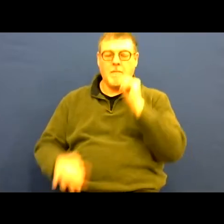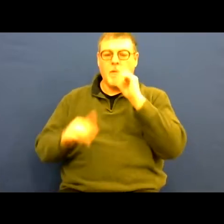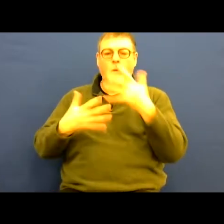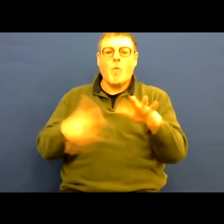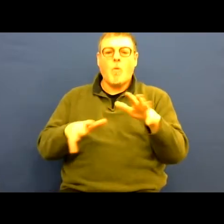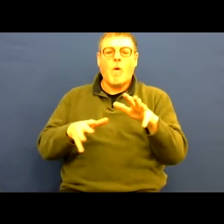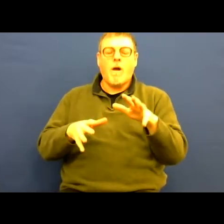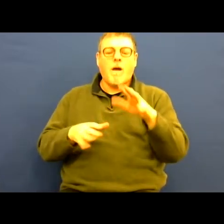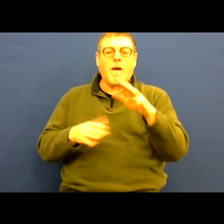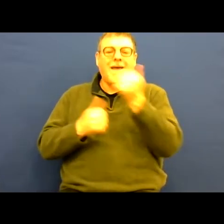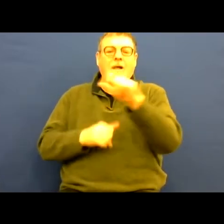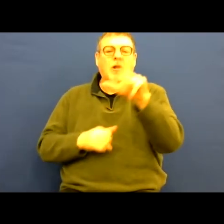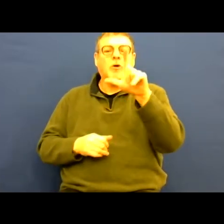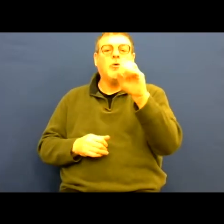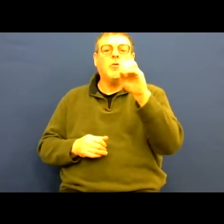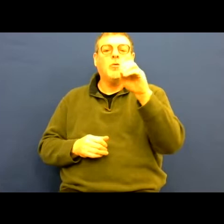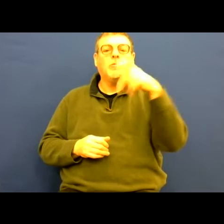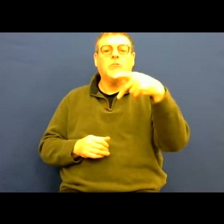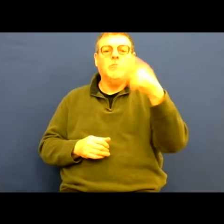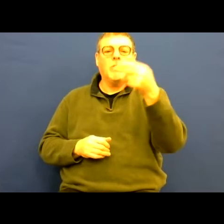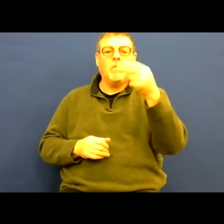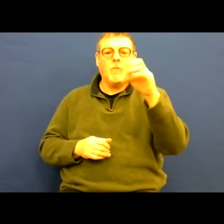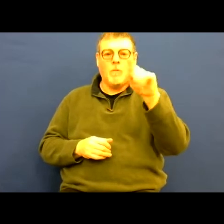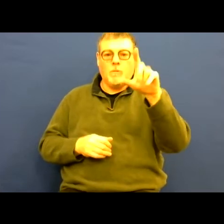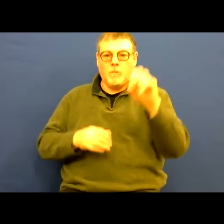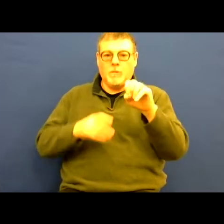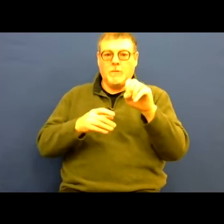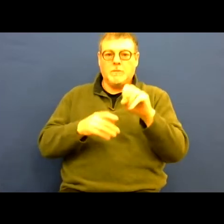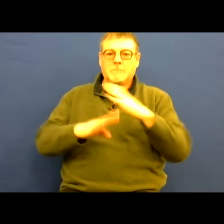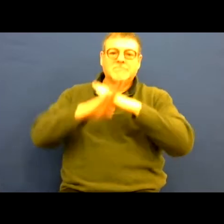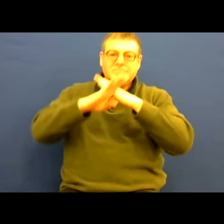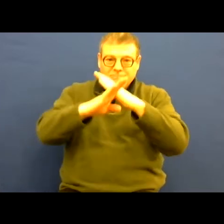that we'll say